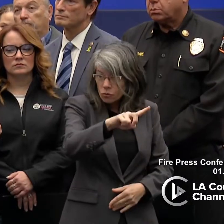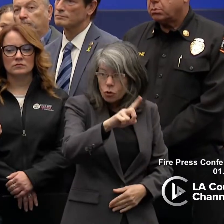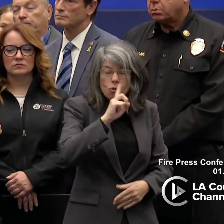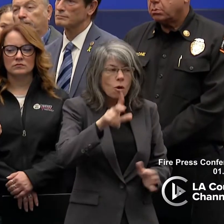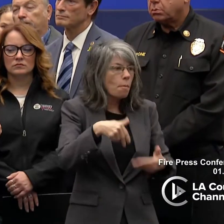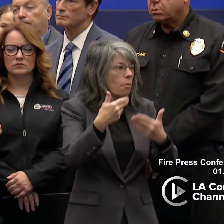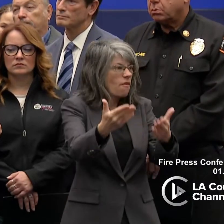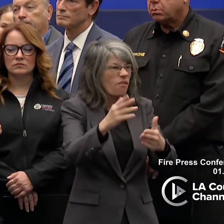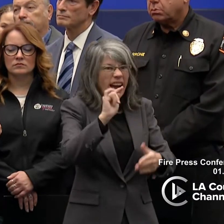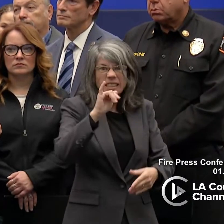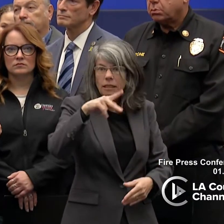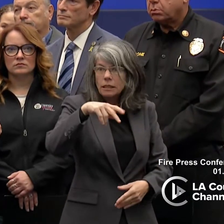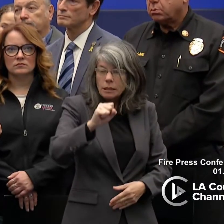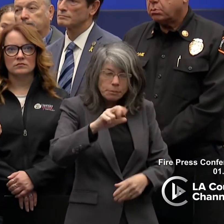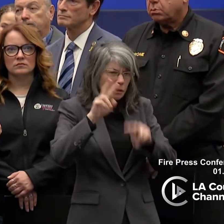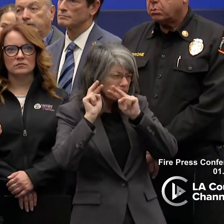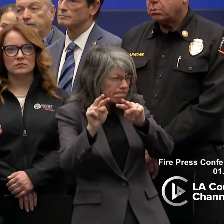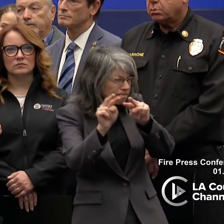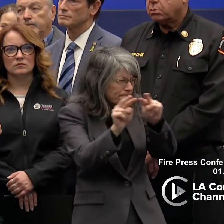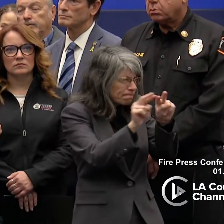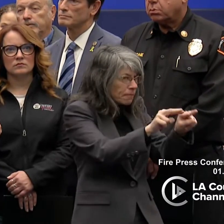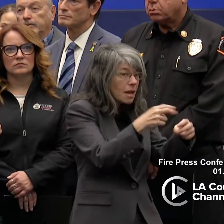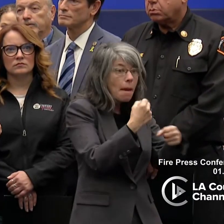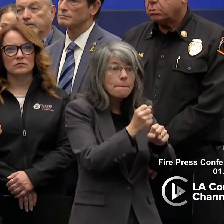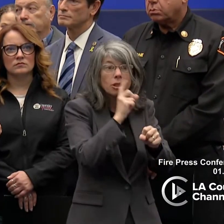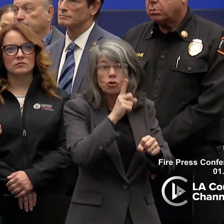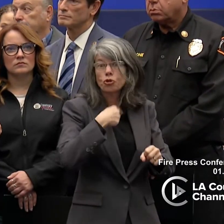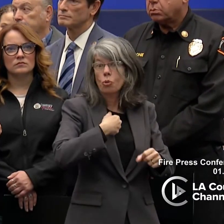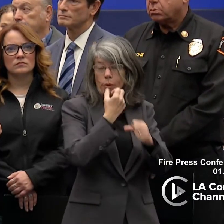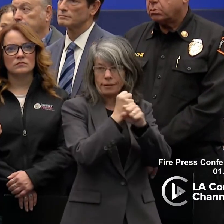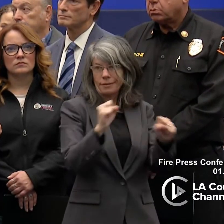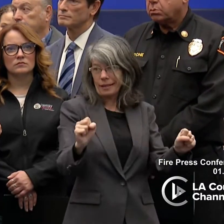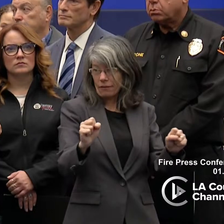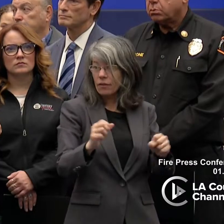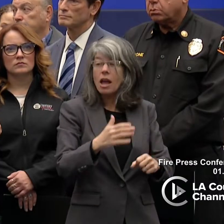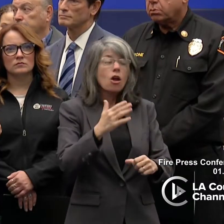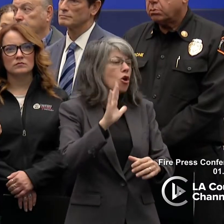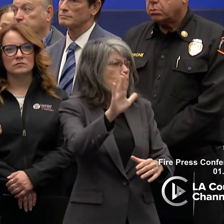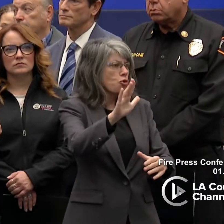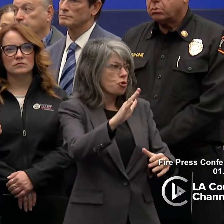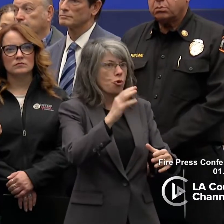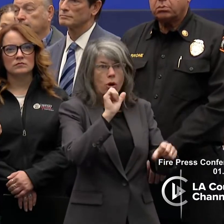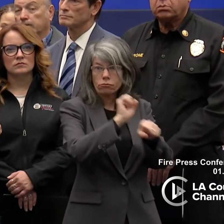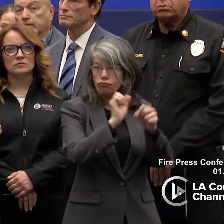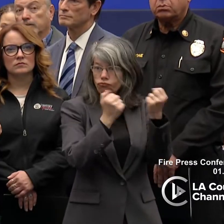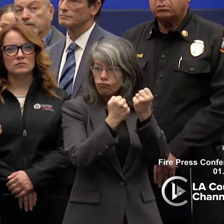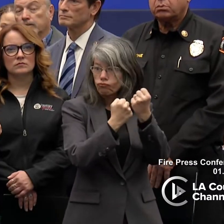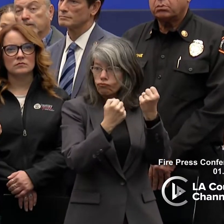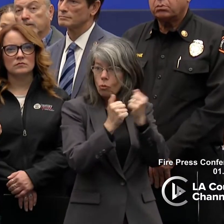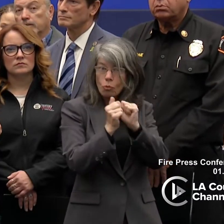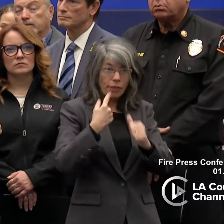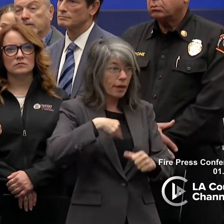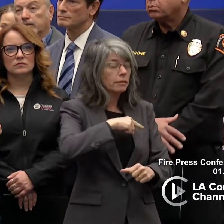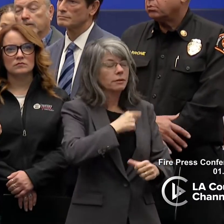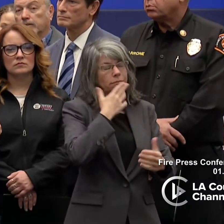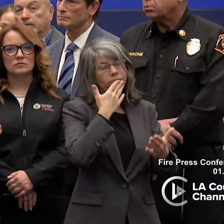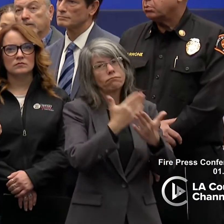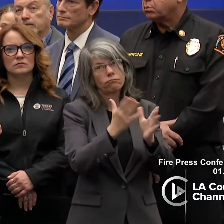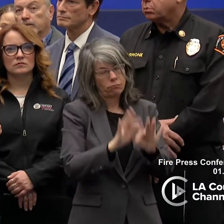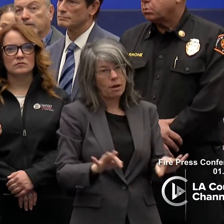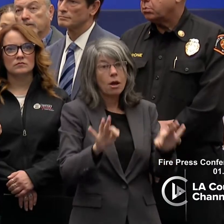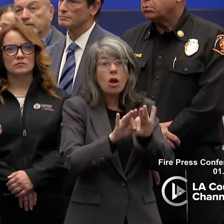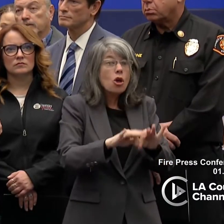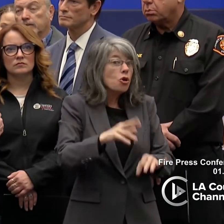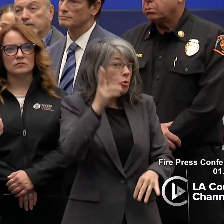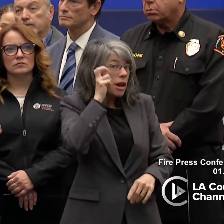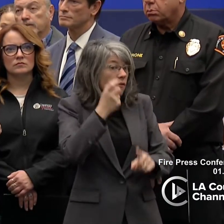has provided tips and remained vigilant in keeping the city safe. Your cooperation is crucial during this time. And you can hear from those two